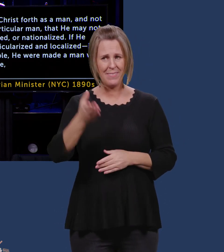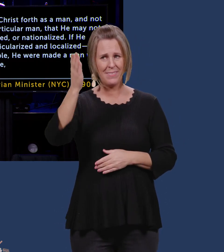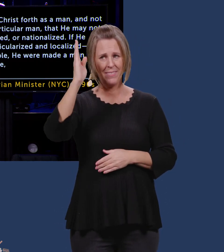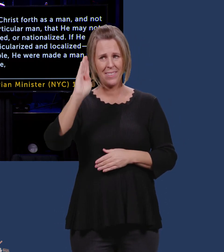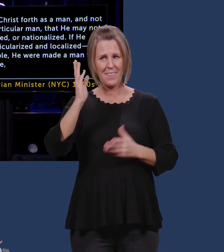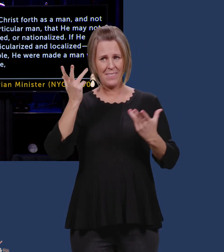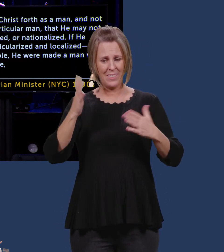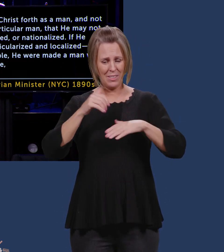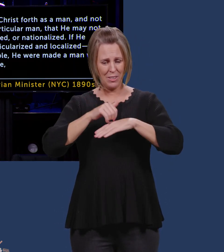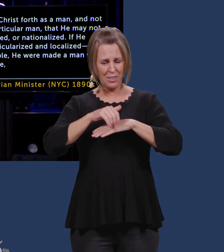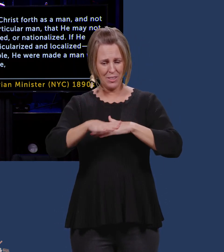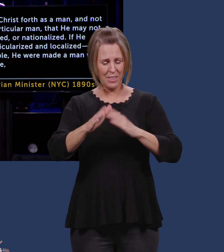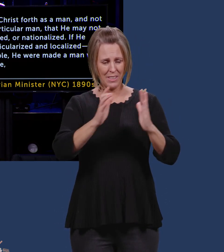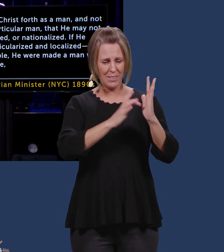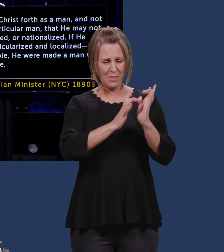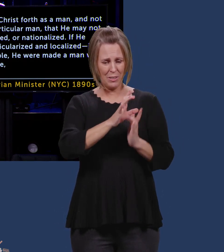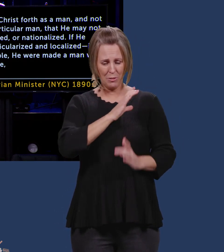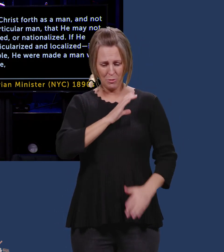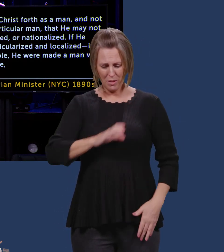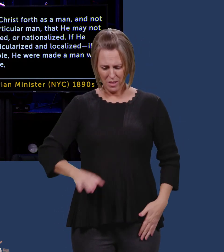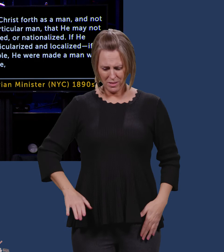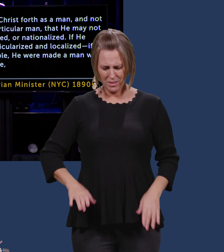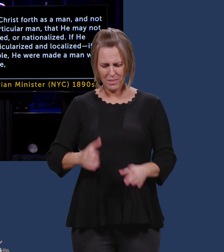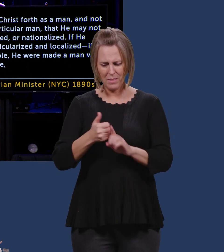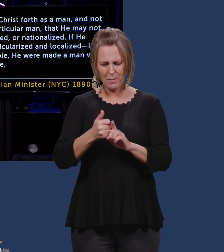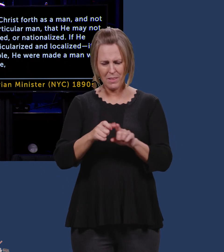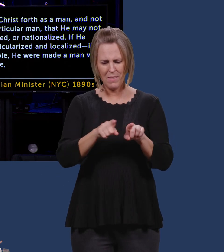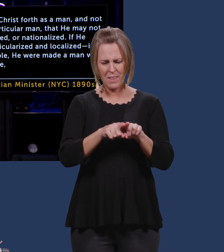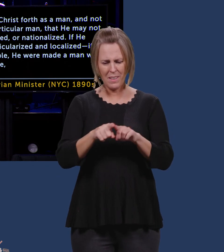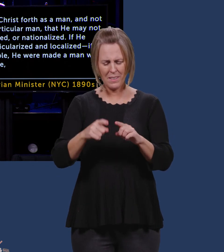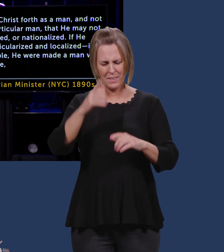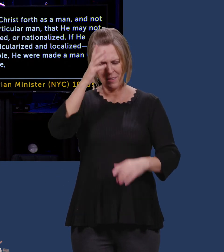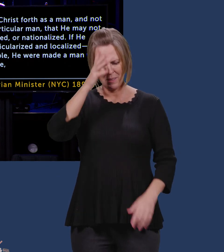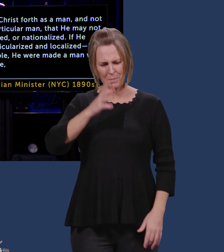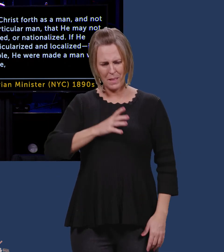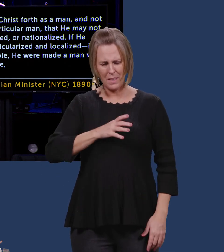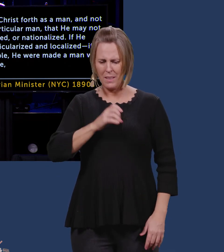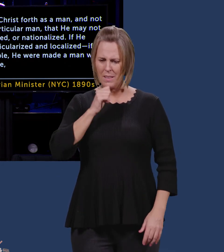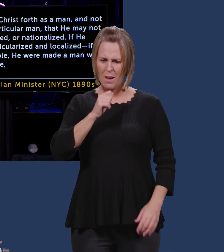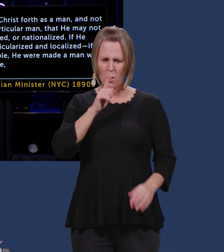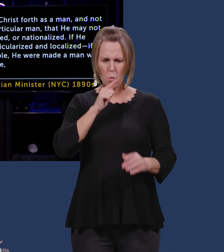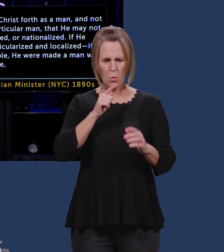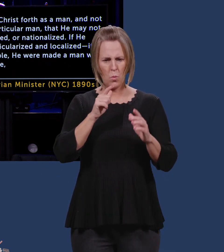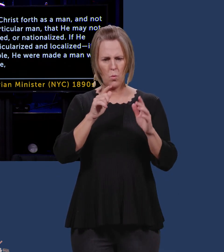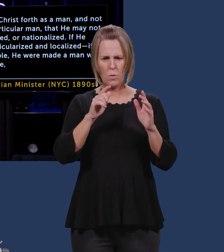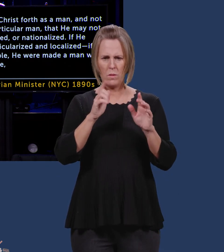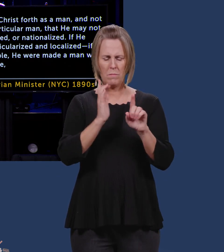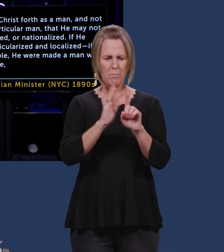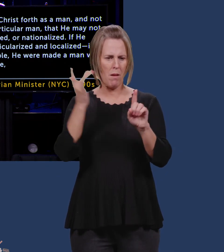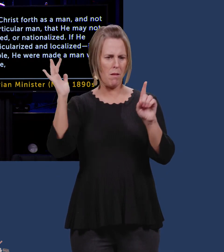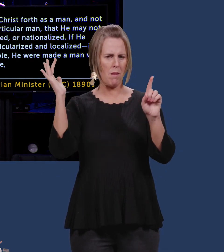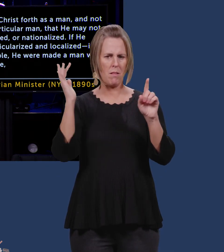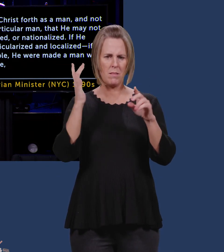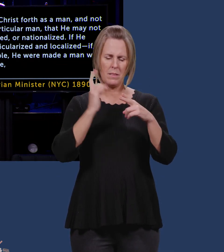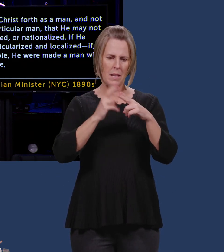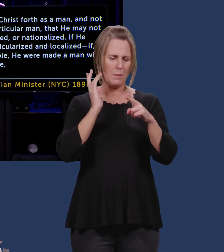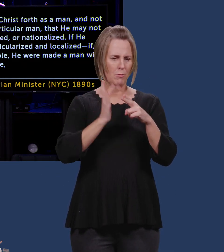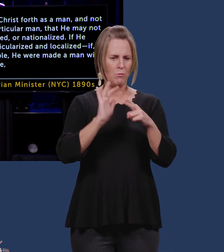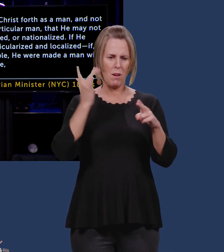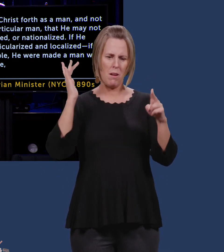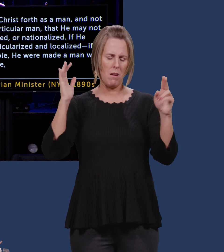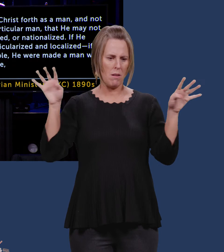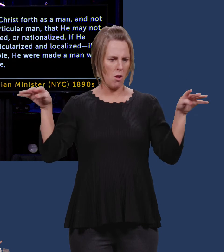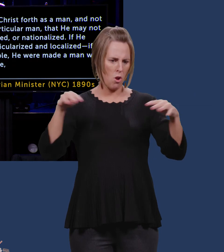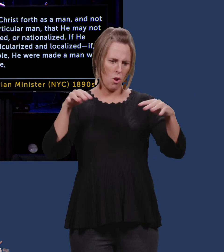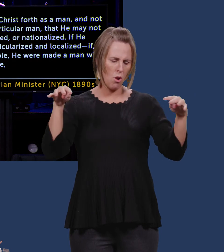man, and not as any particular man, that he may not be localized or nationalized. If he were particularized and localized, if,